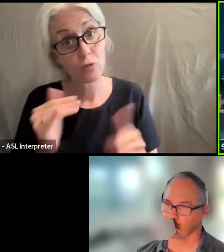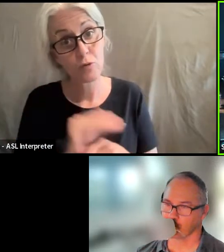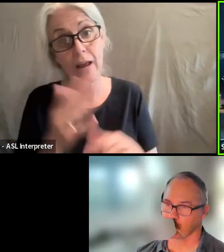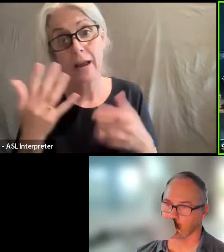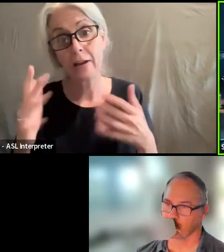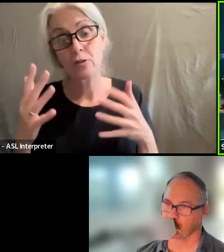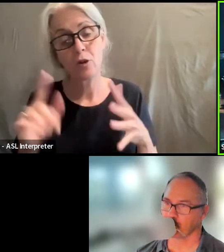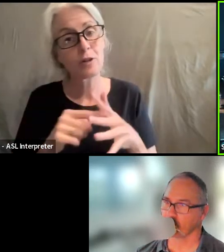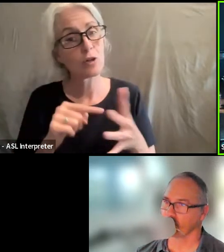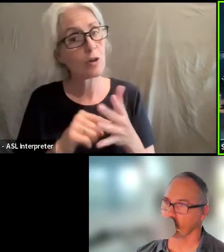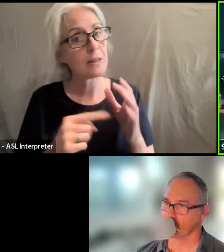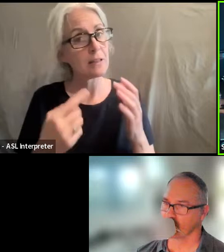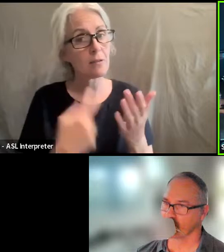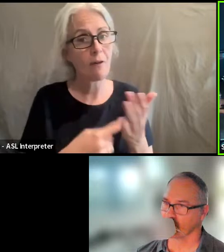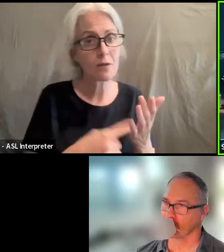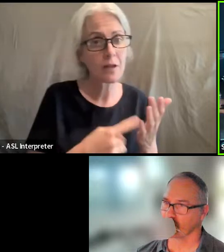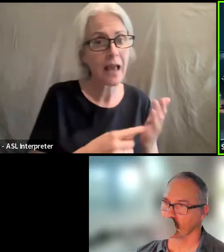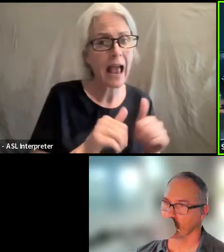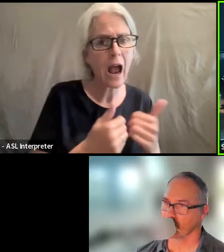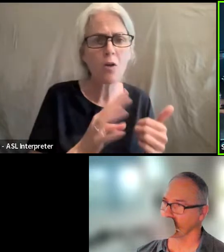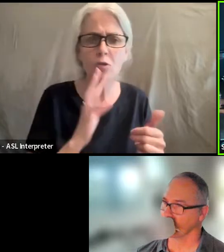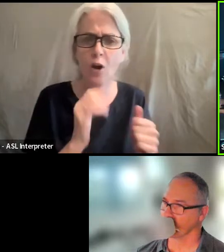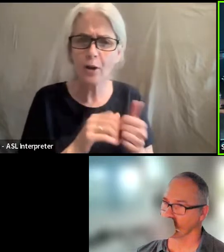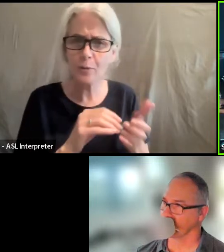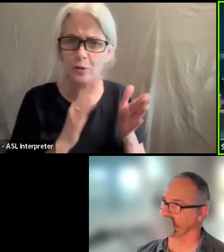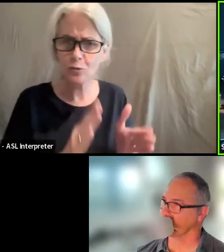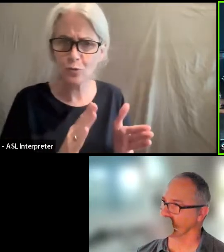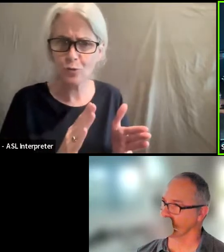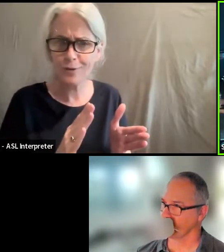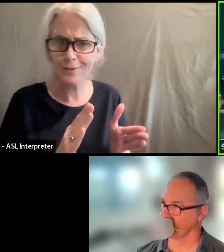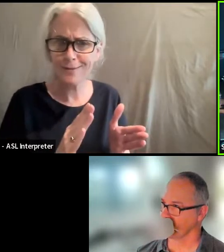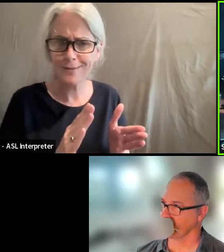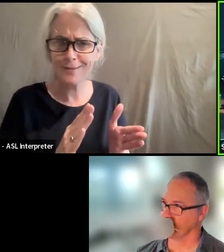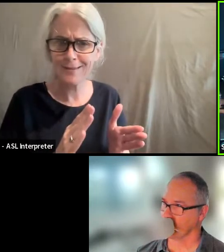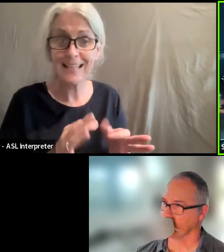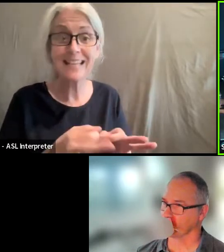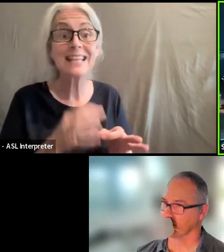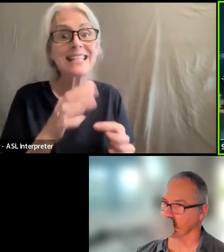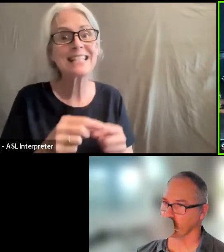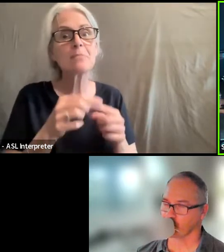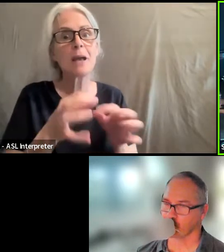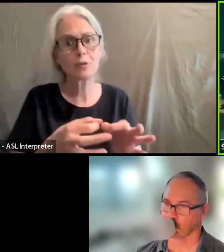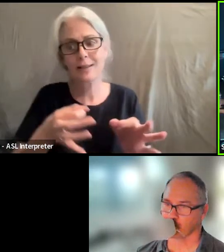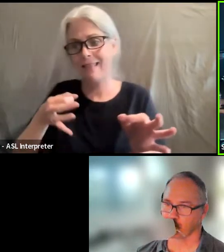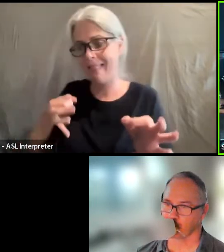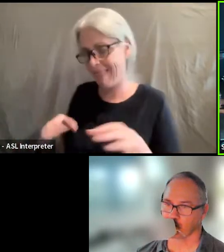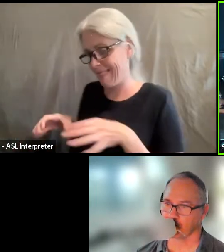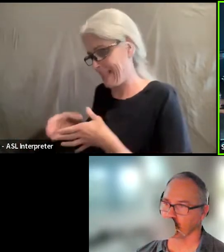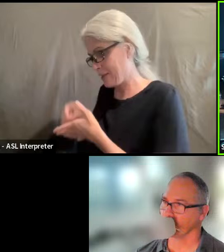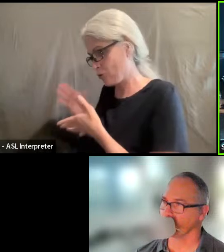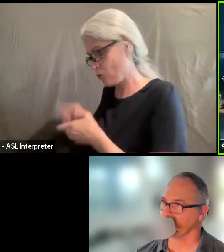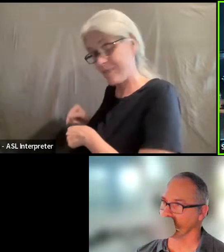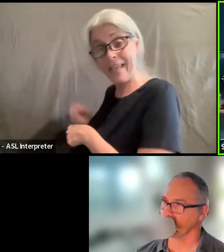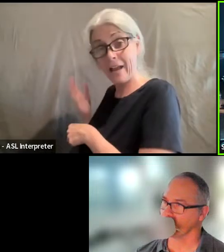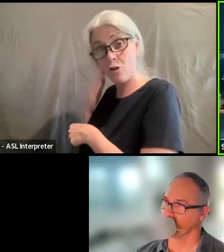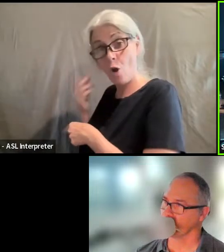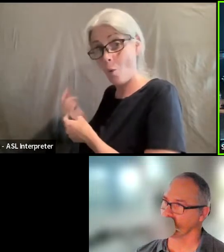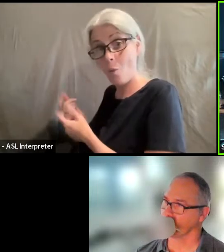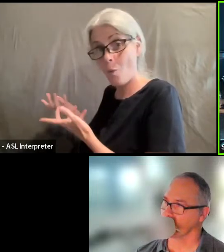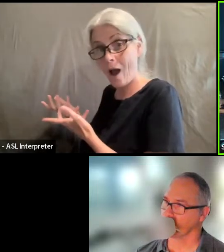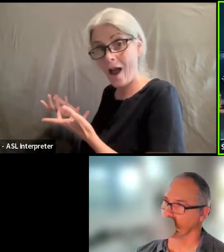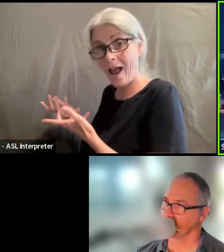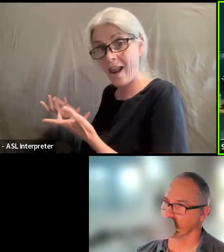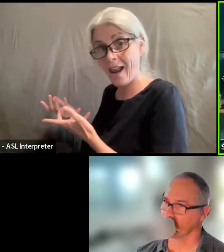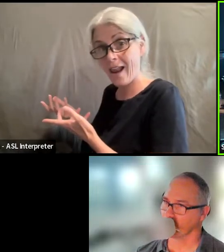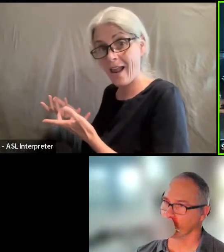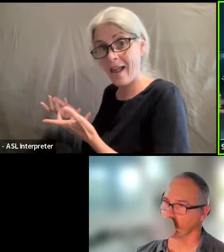this conversation about, talking to students, especially our marginalized students, around what are they seeing? What do they know? I mean, it's all over